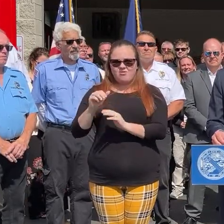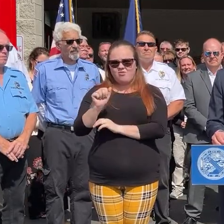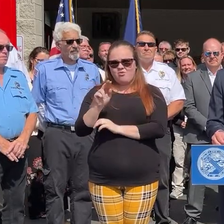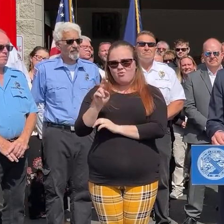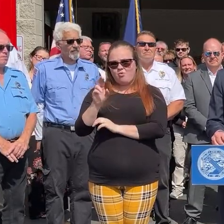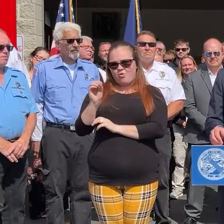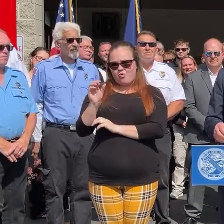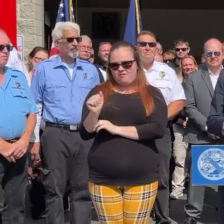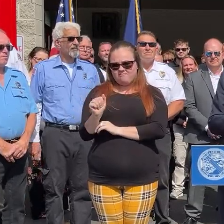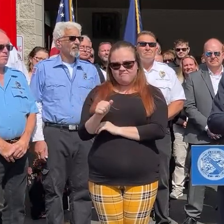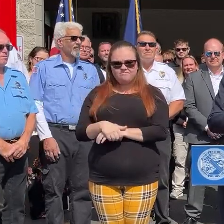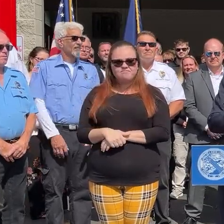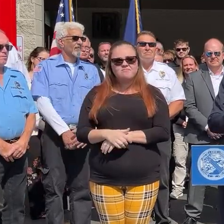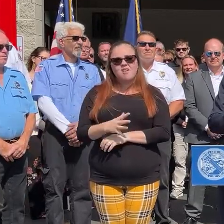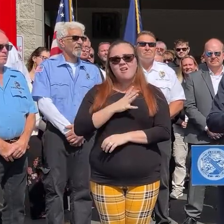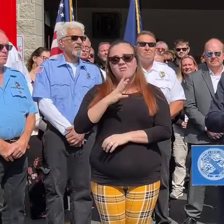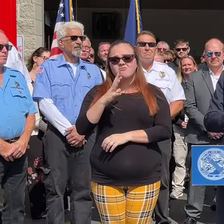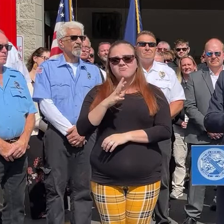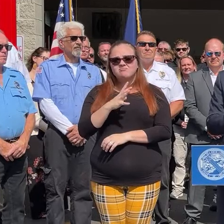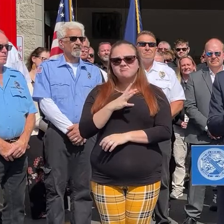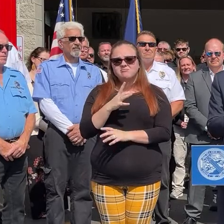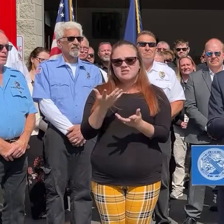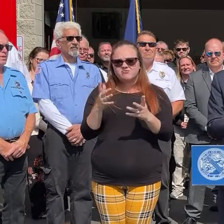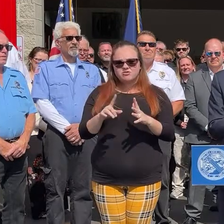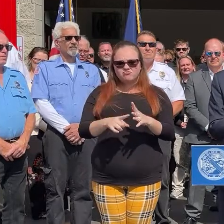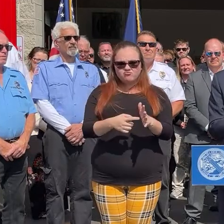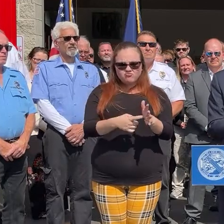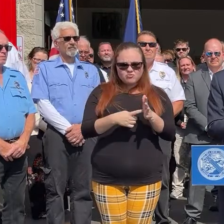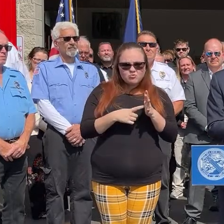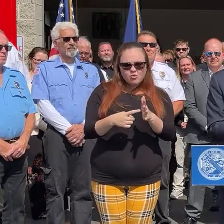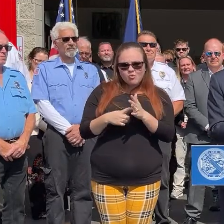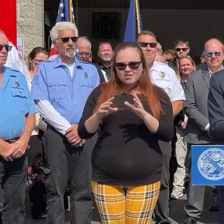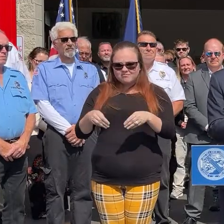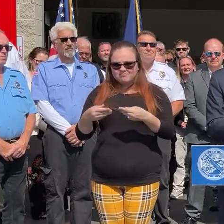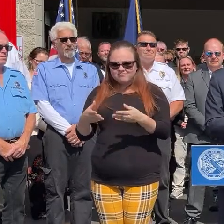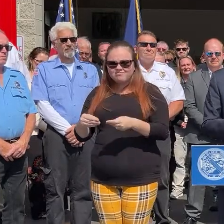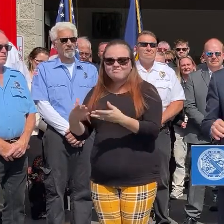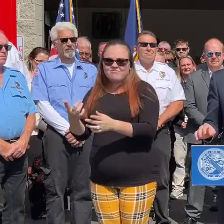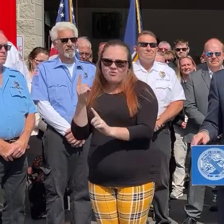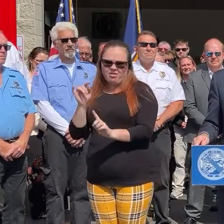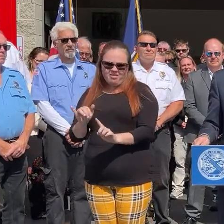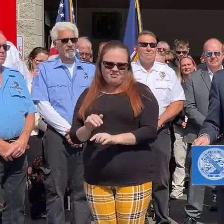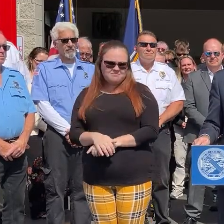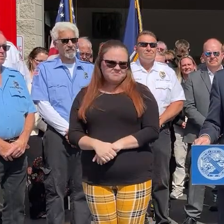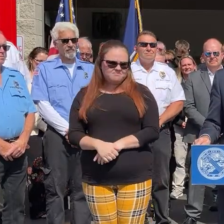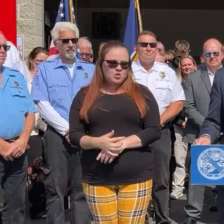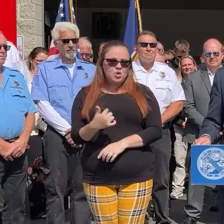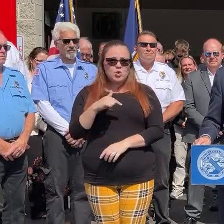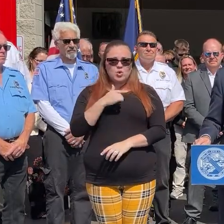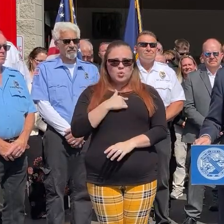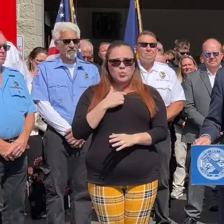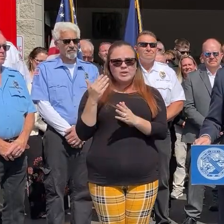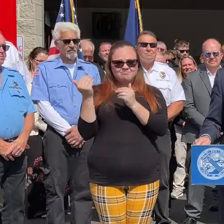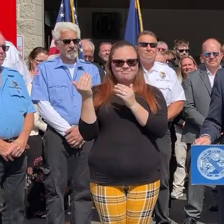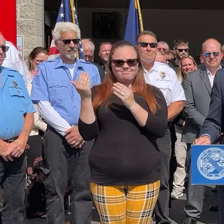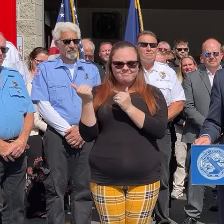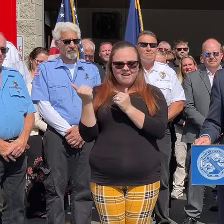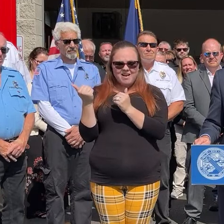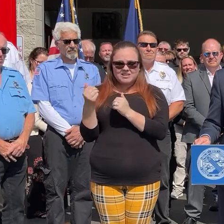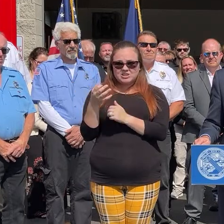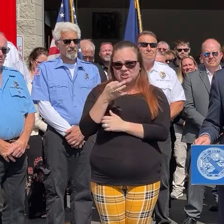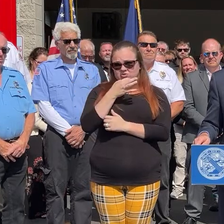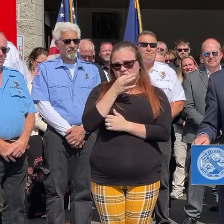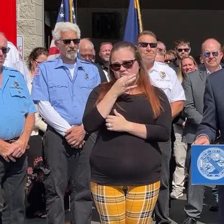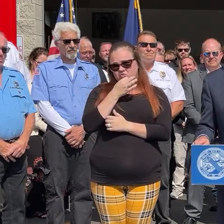Aurora. Officially, there are requests for proposals that are going out on that right now. We do expect that within the